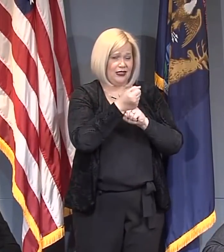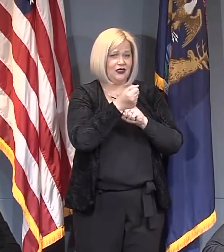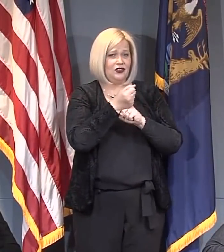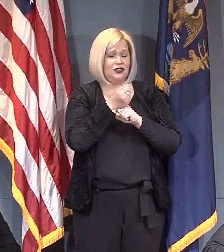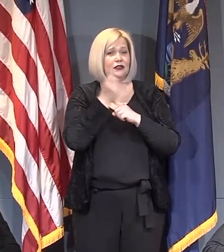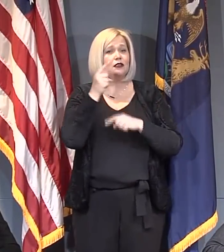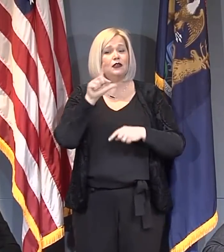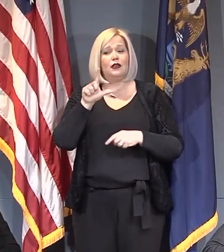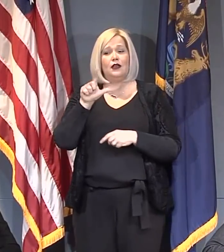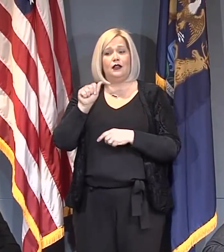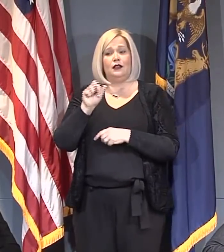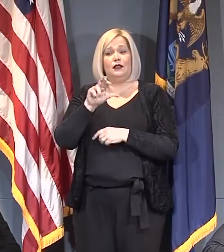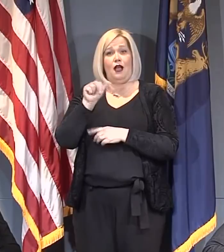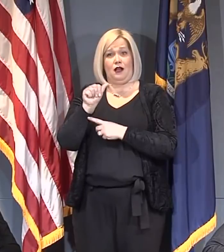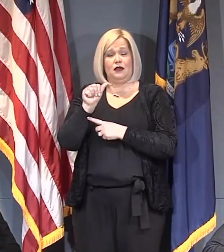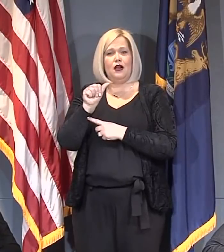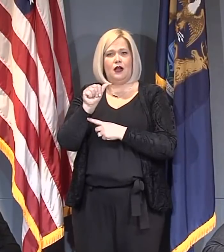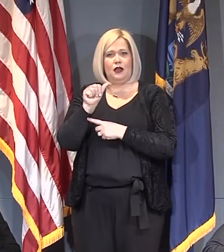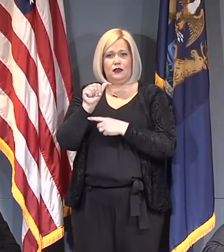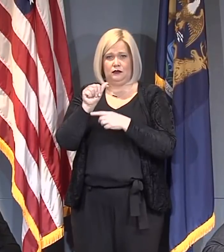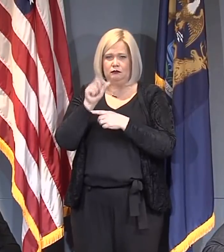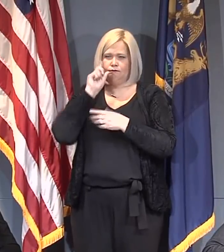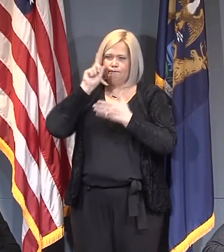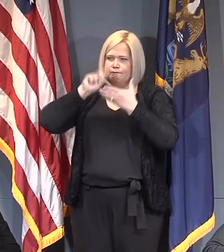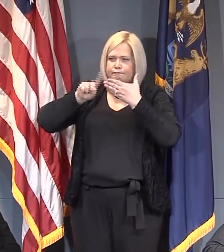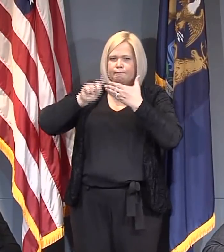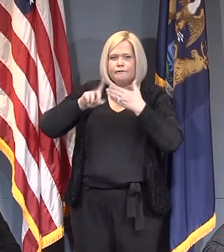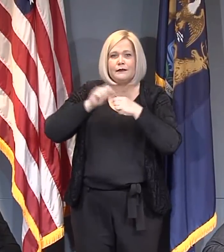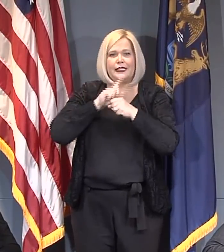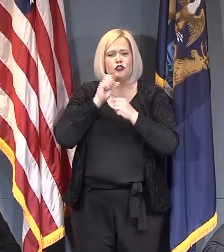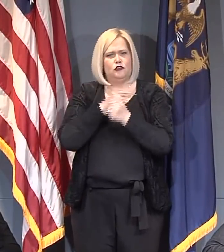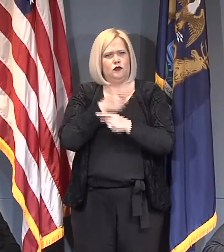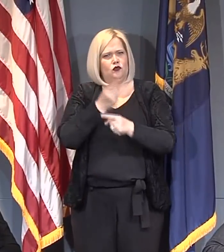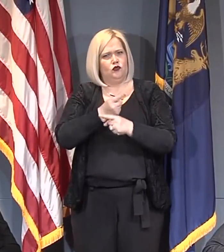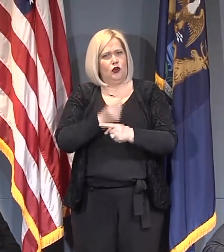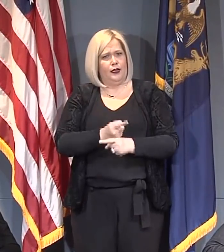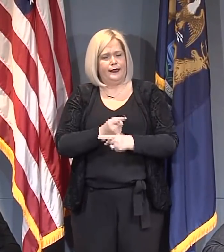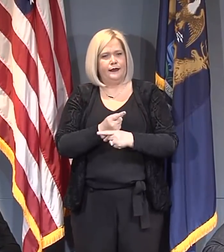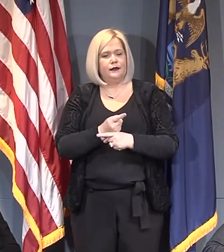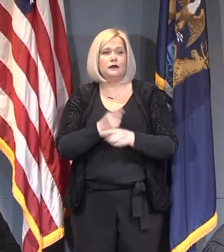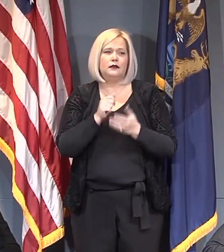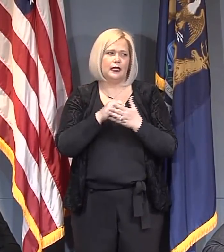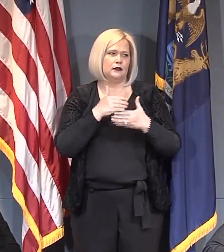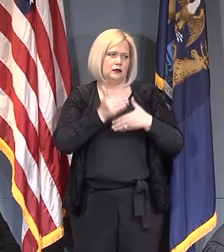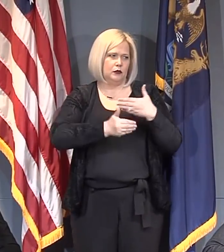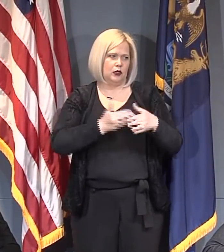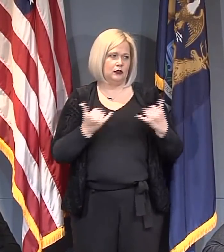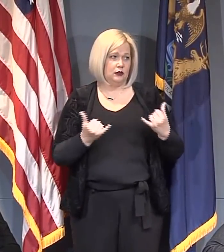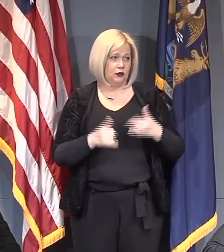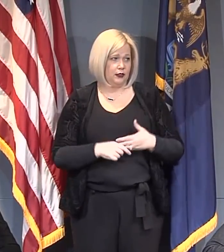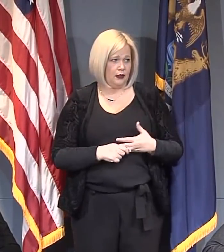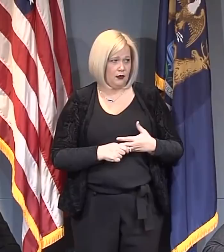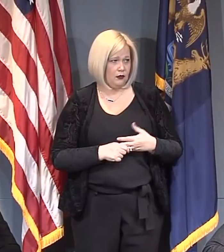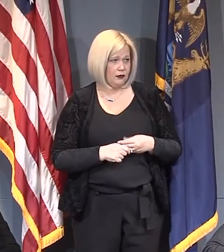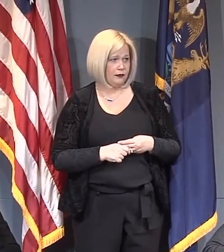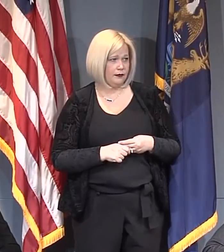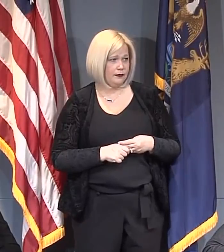Laura is investigating. We want to make sure that we've got the facts, and that is in process.